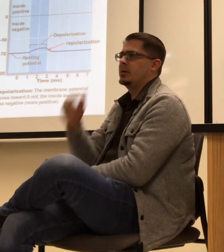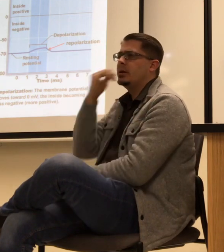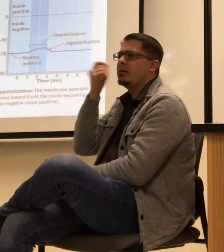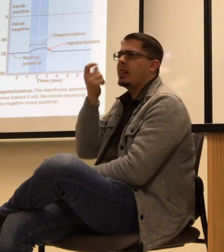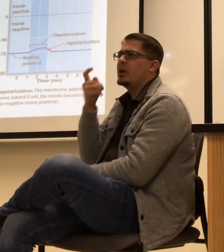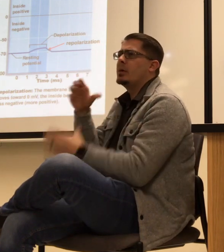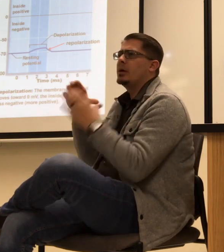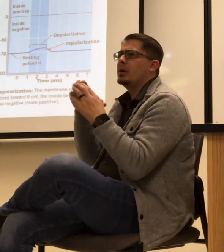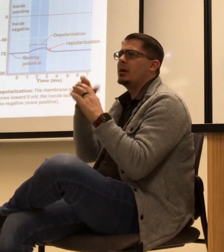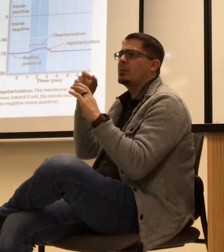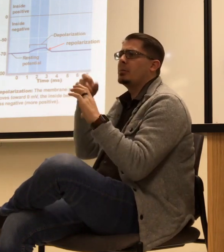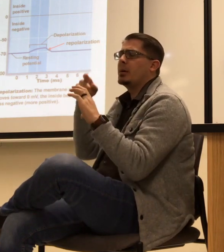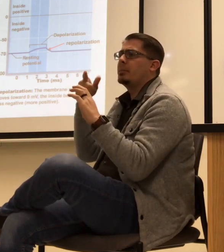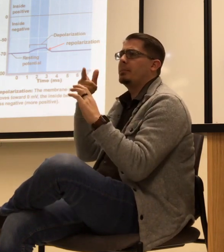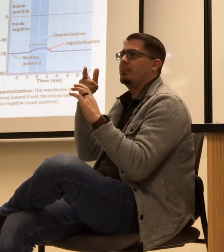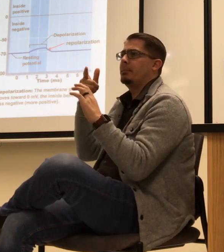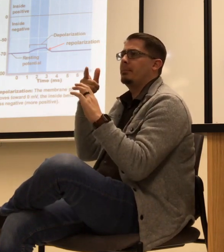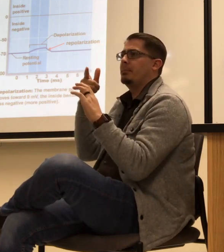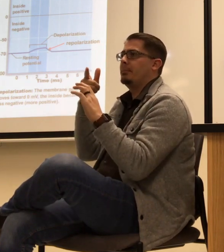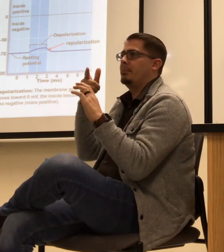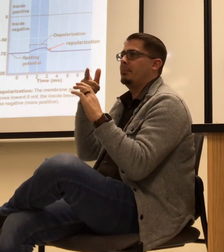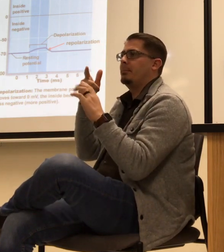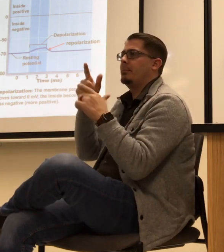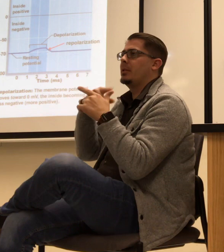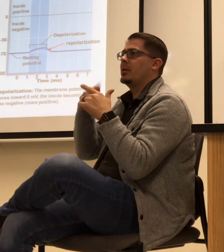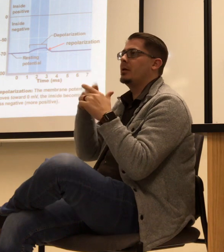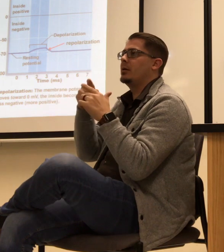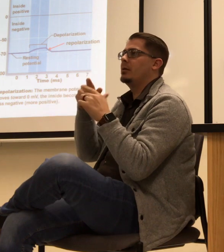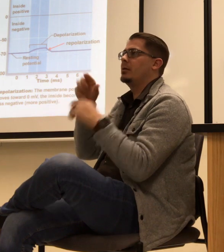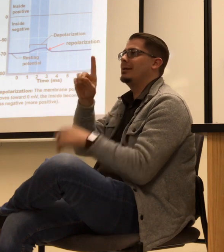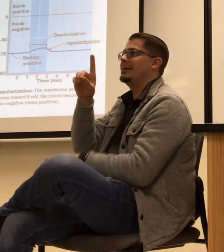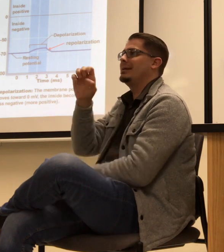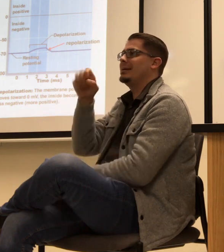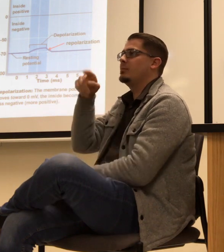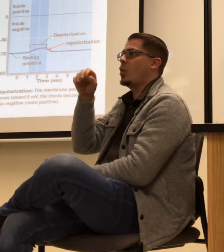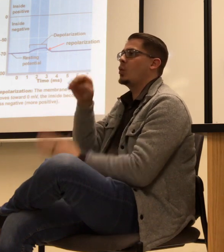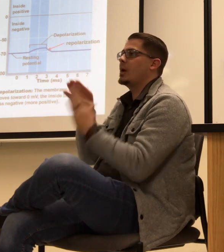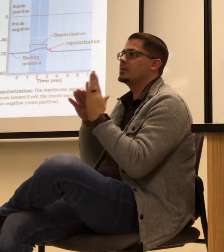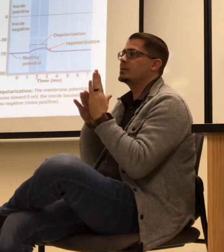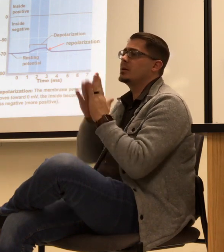little jolt, say stimulus right there, and it kind of depolarizes and